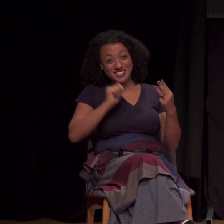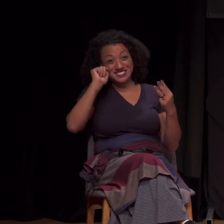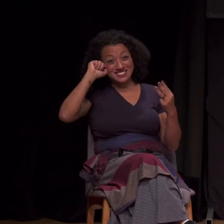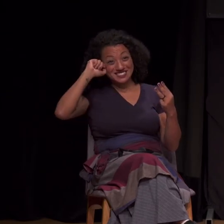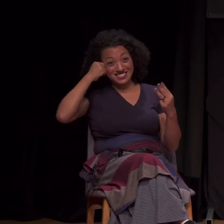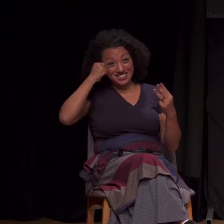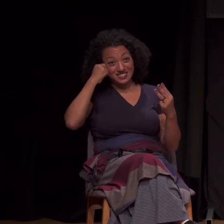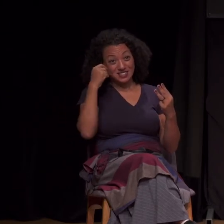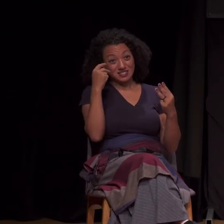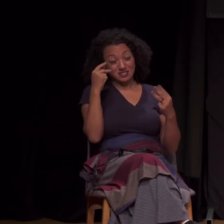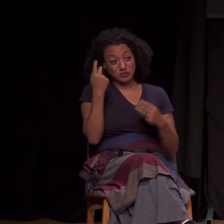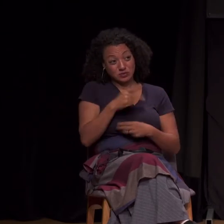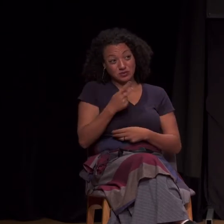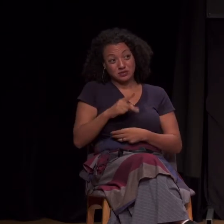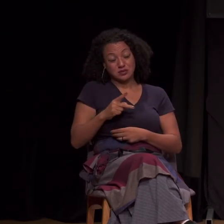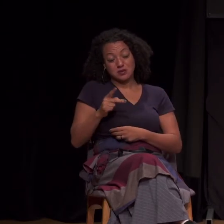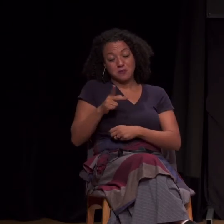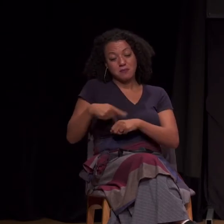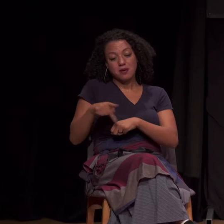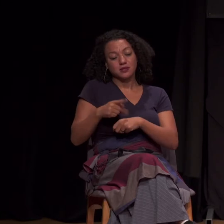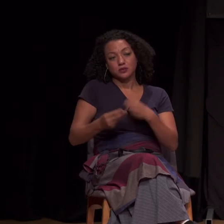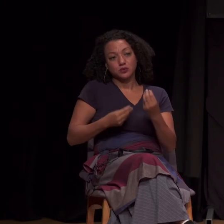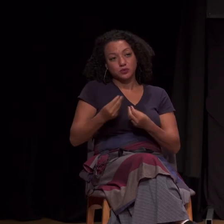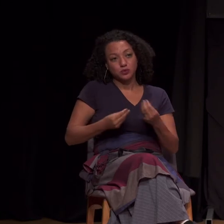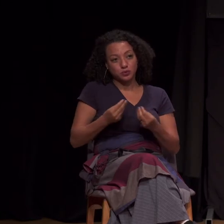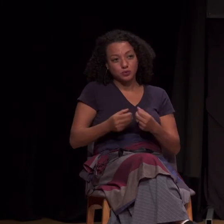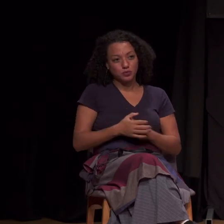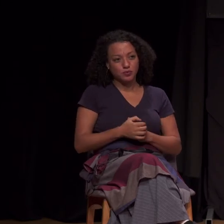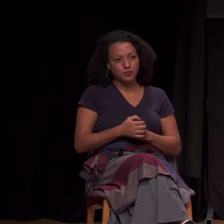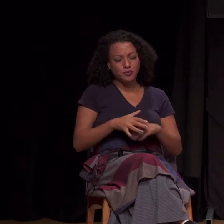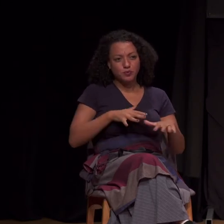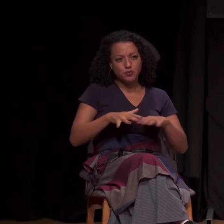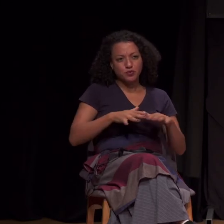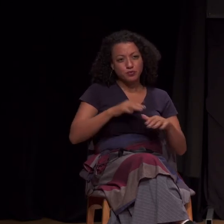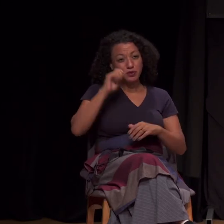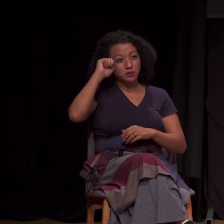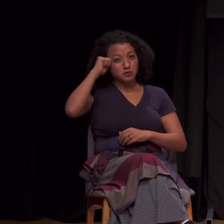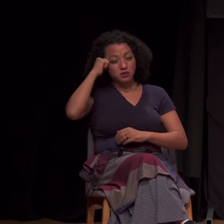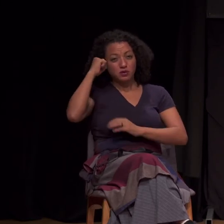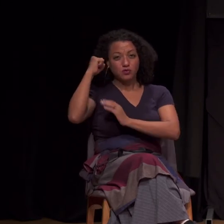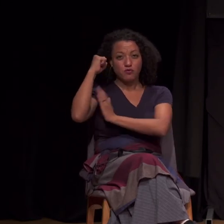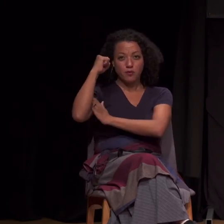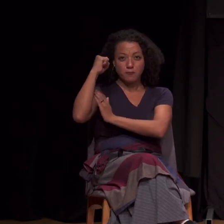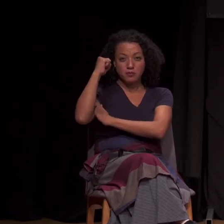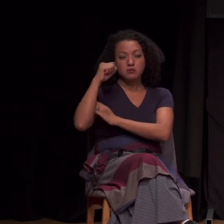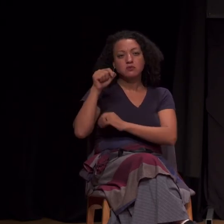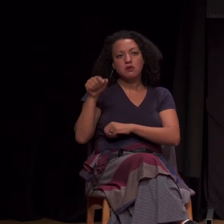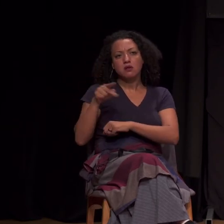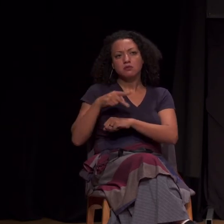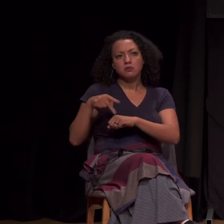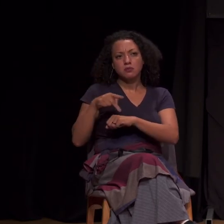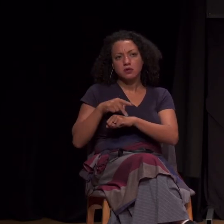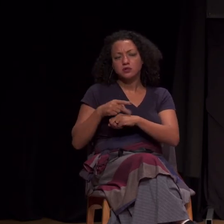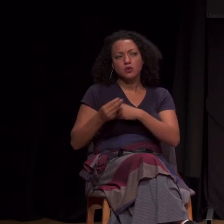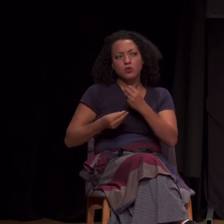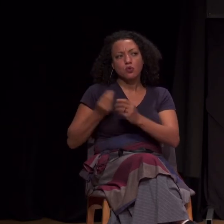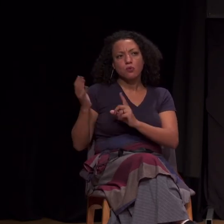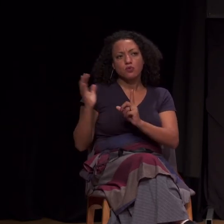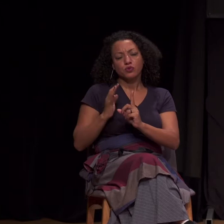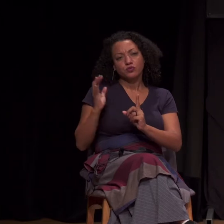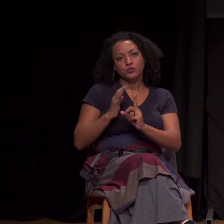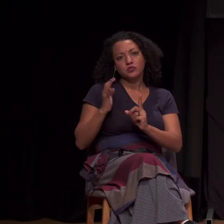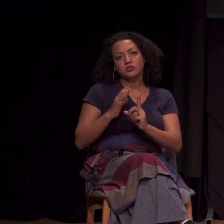no seu país. O forte histórico do movimento negro e feminista no seu país informa e influencia as